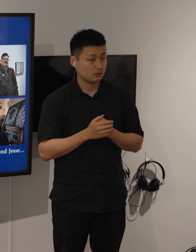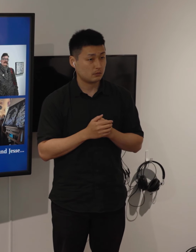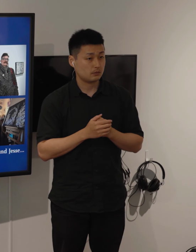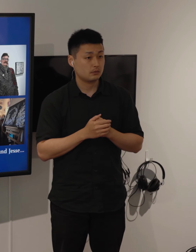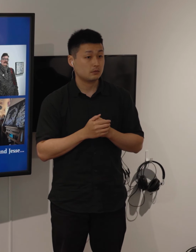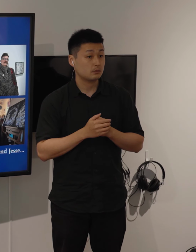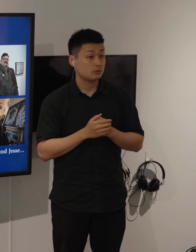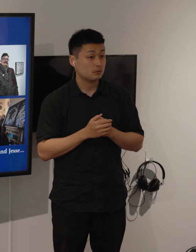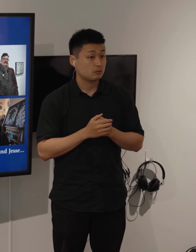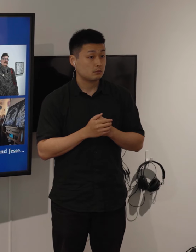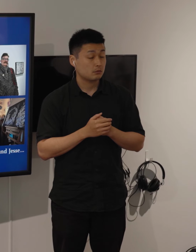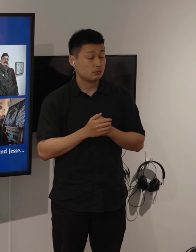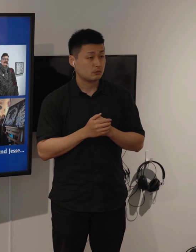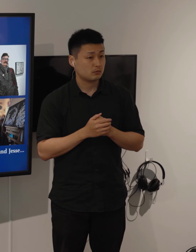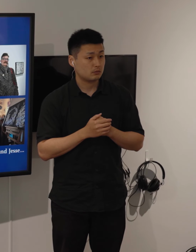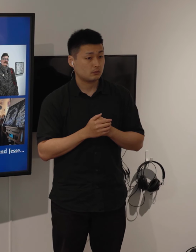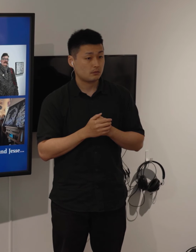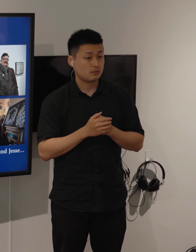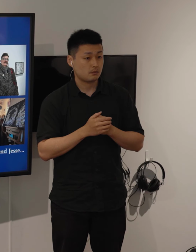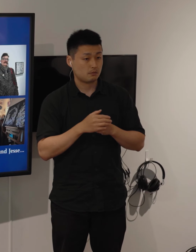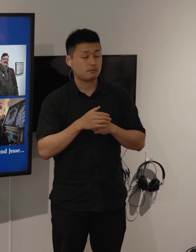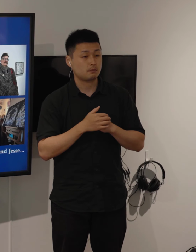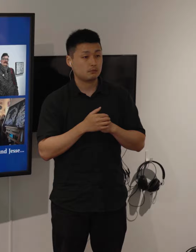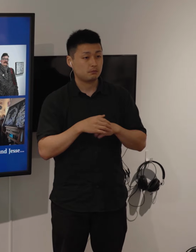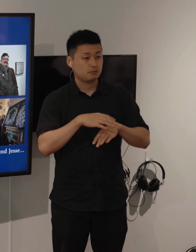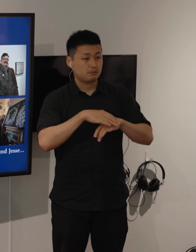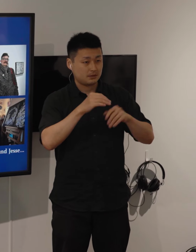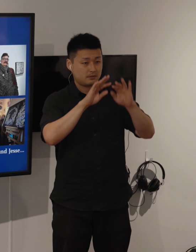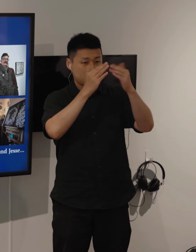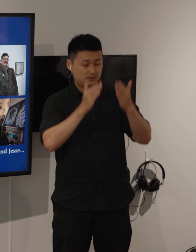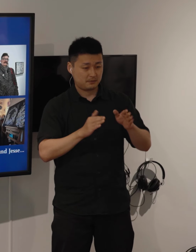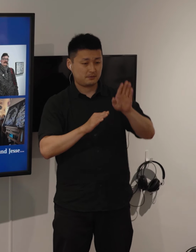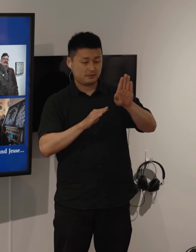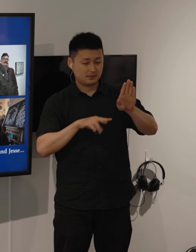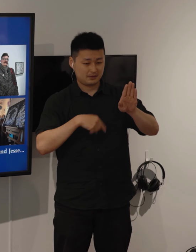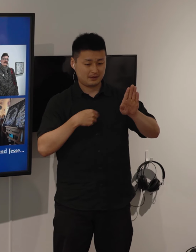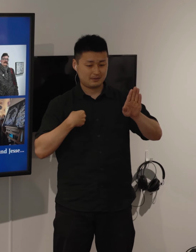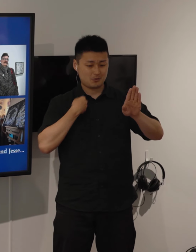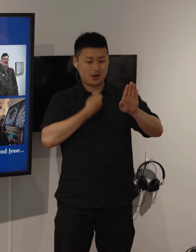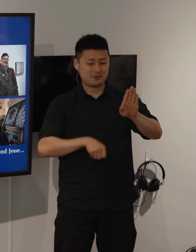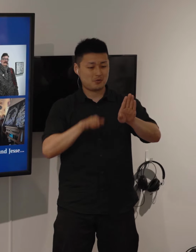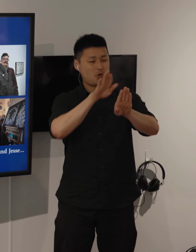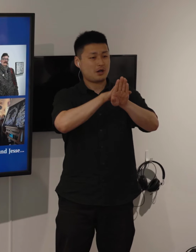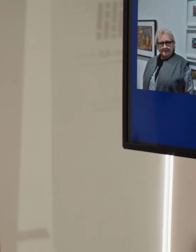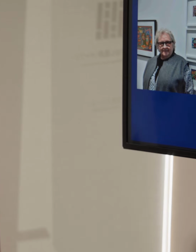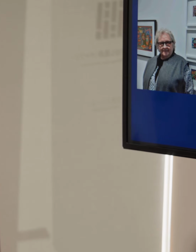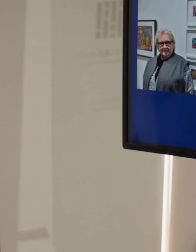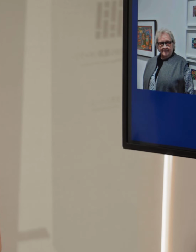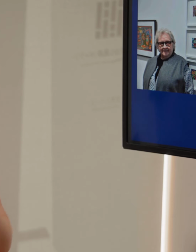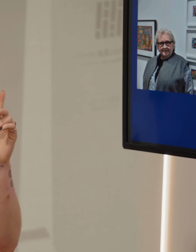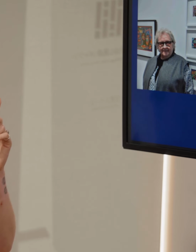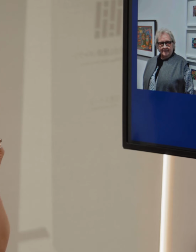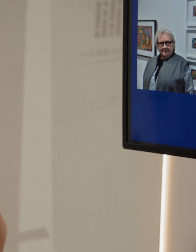up the pictures. Their eyes often blend into their hair. They have very delicate, wispy marks for their noses.